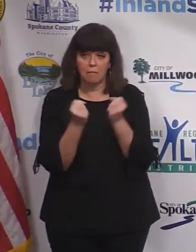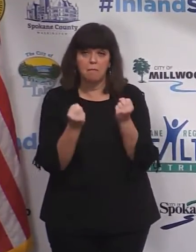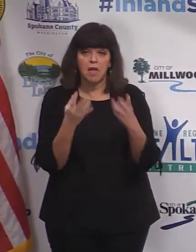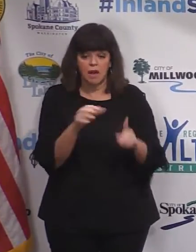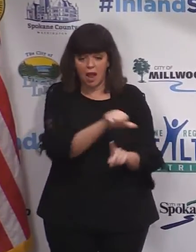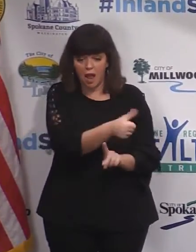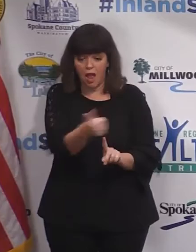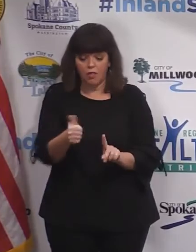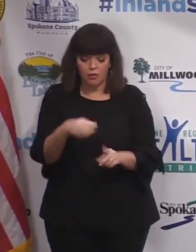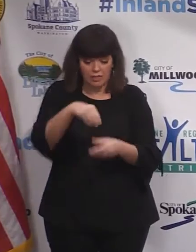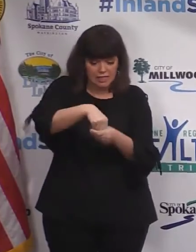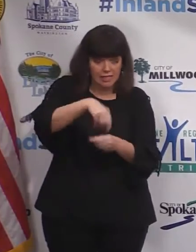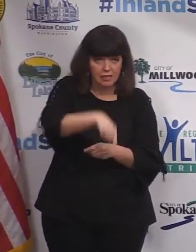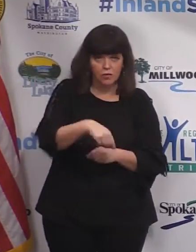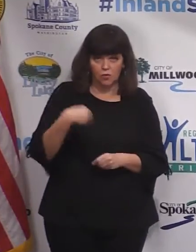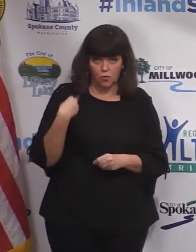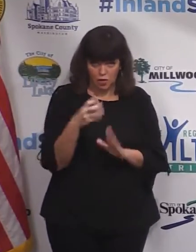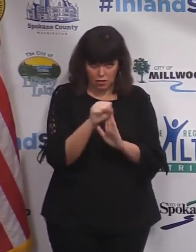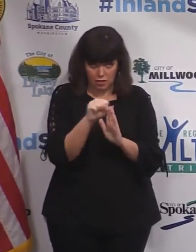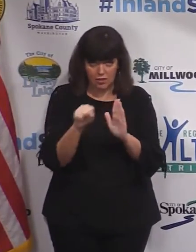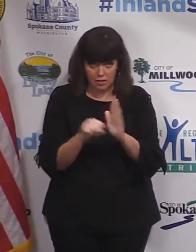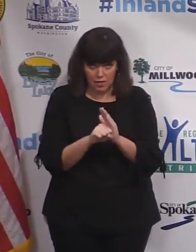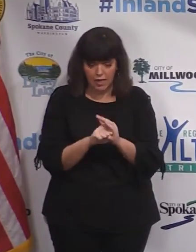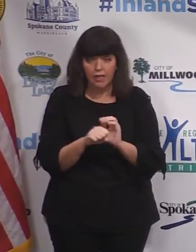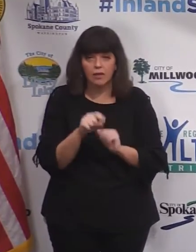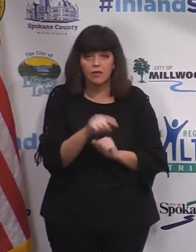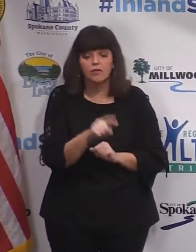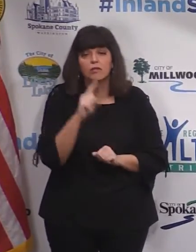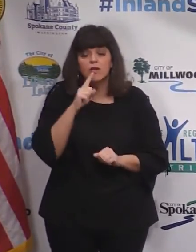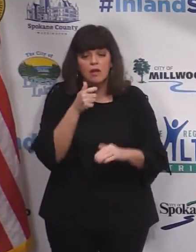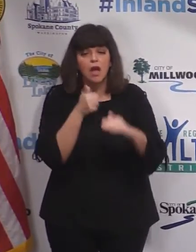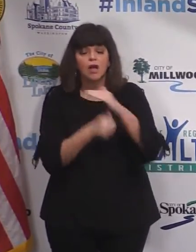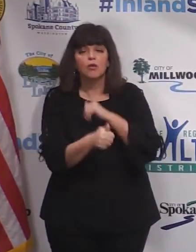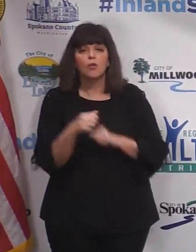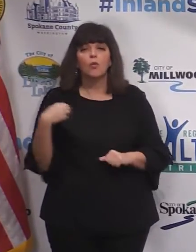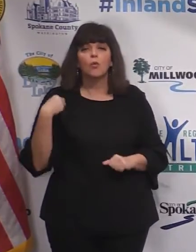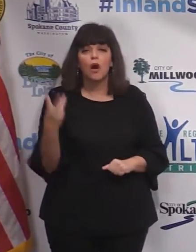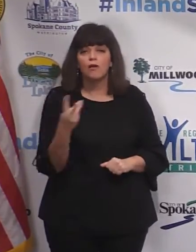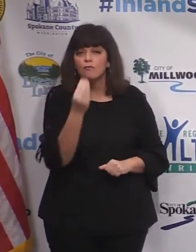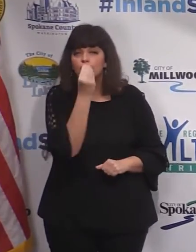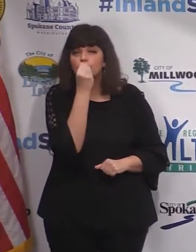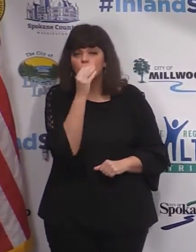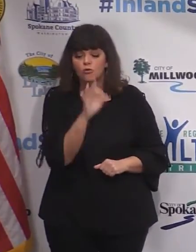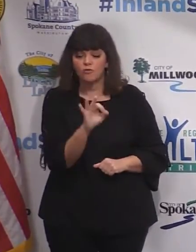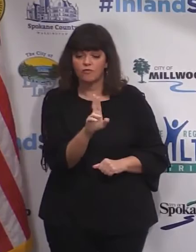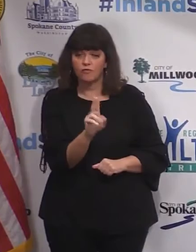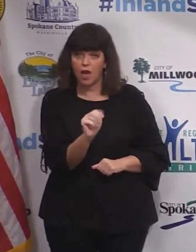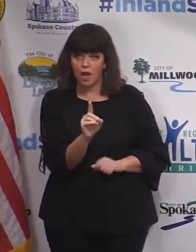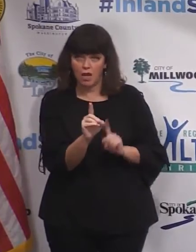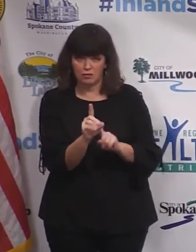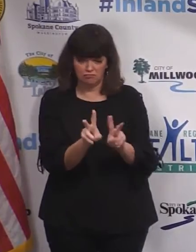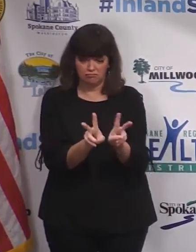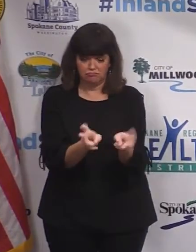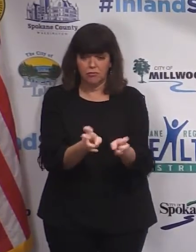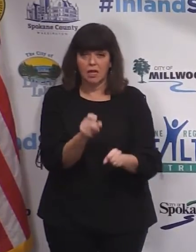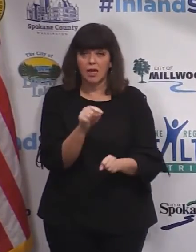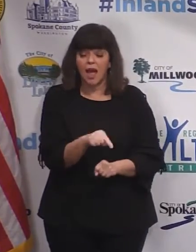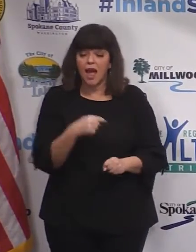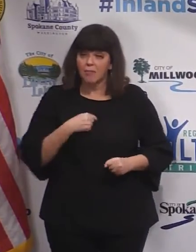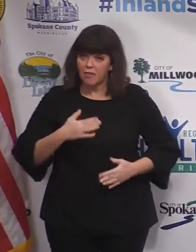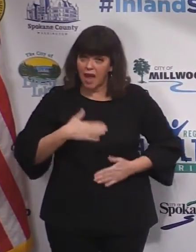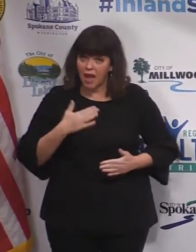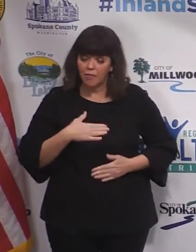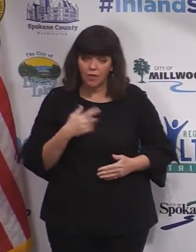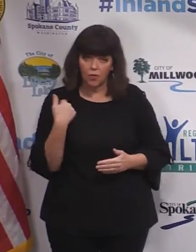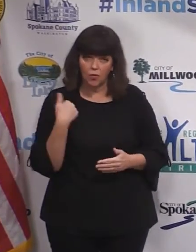and Northwest Harvest, through the Washington Food Fund. And I'm really proud to announce that this product is beginning to flow into our system. And we made our